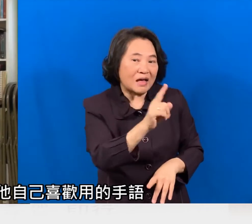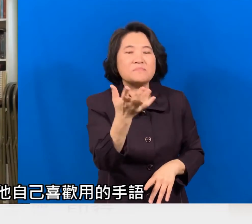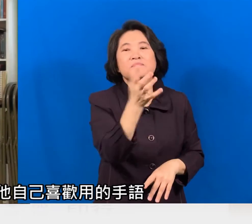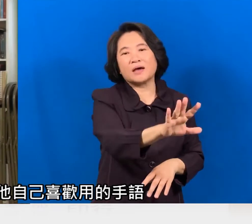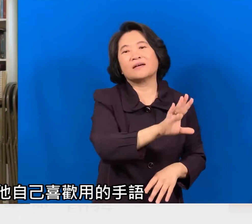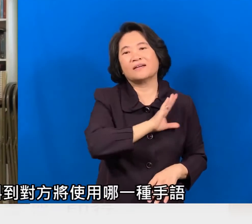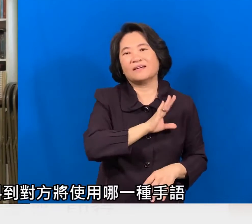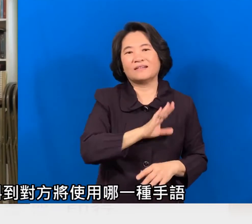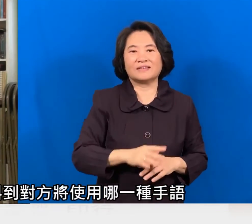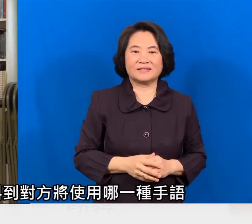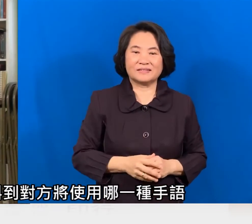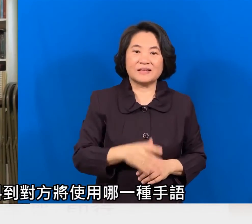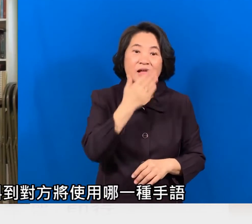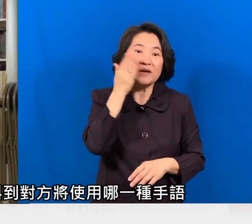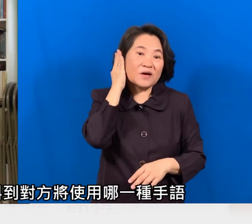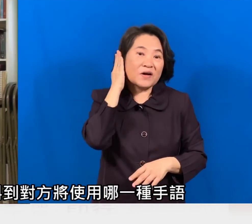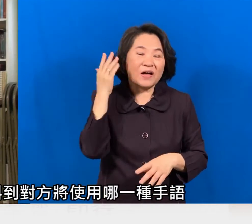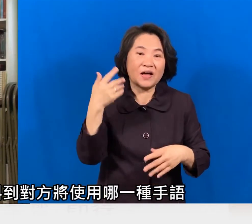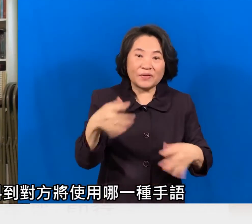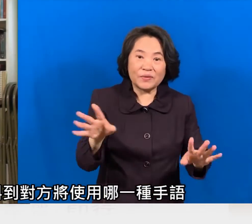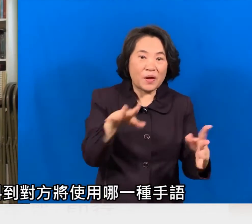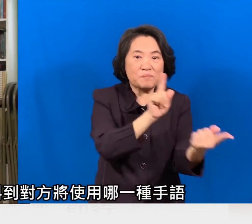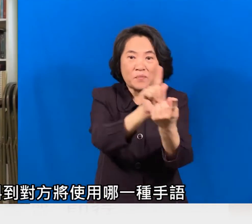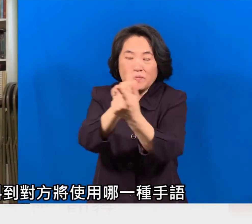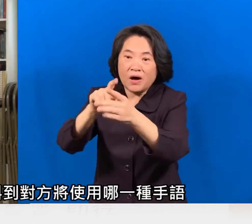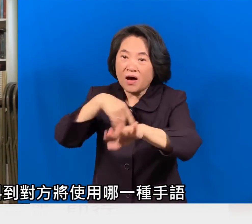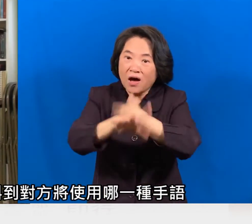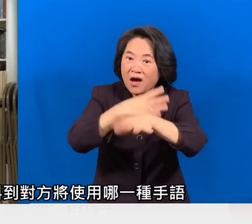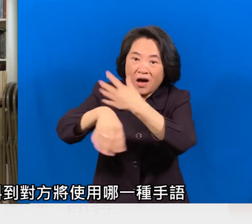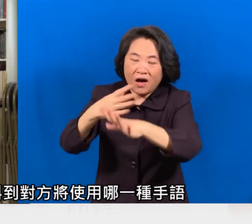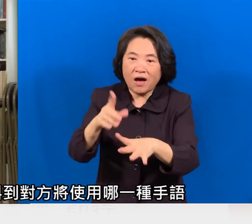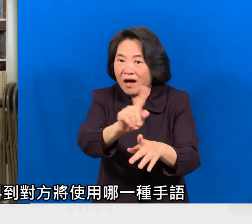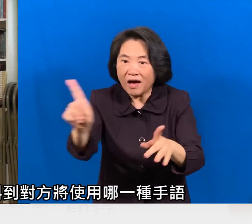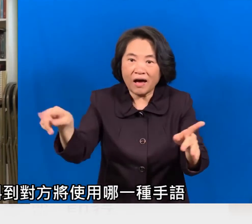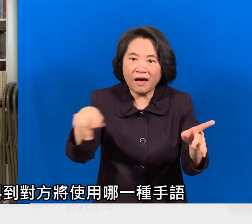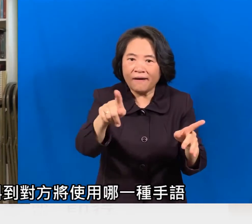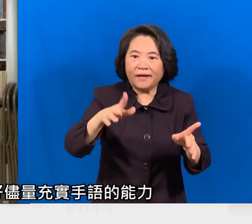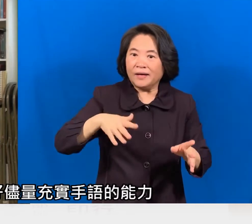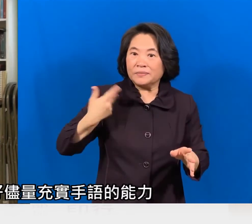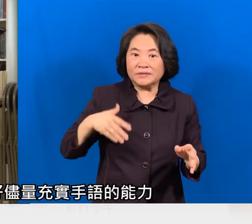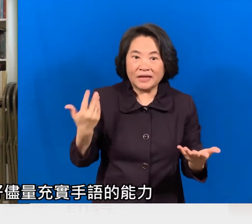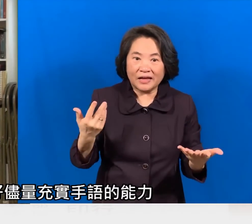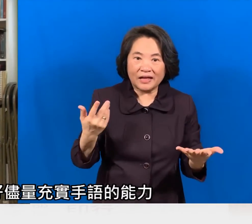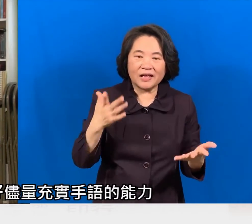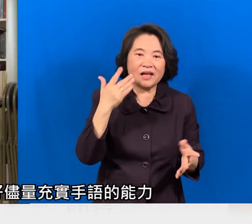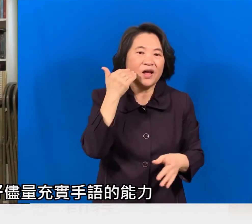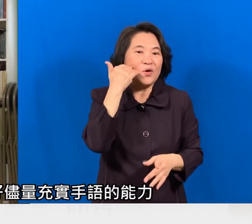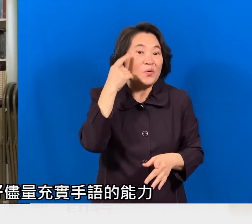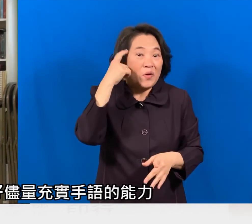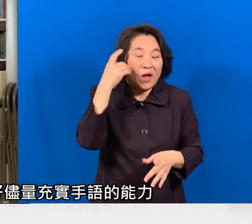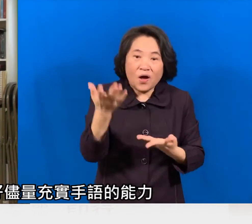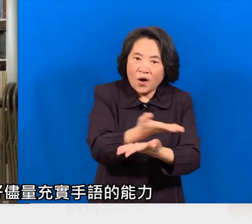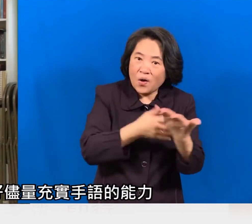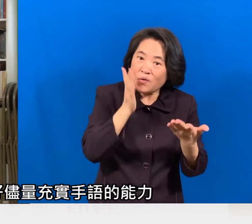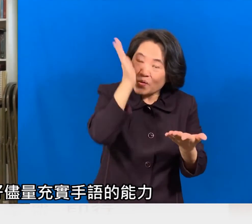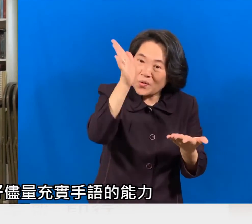to use, he has no way to anticipate which signs his conversational partner will use. As a result, it would be well